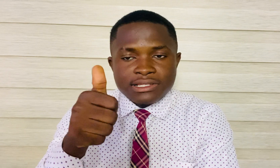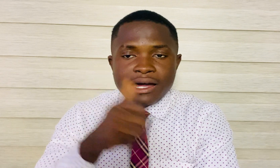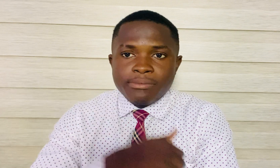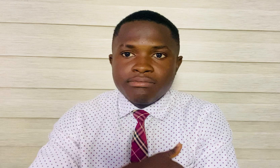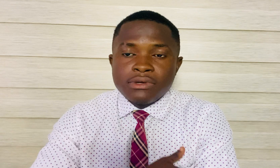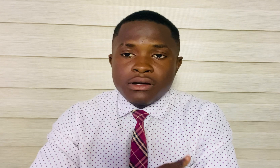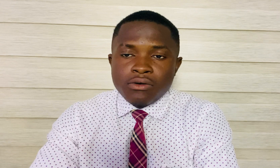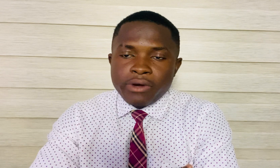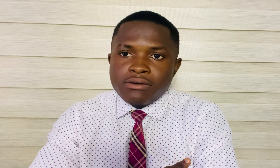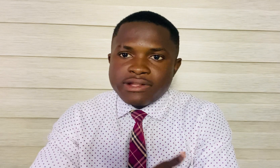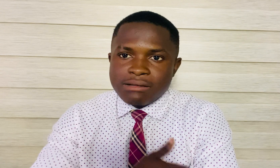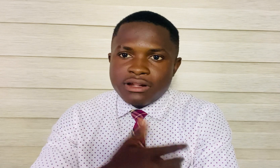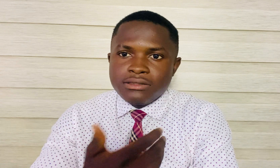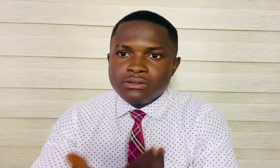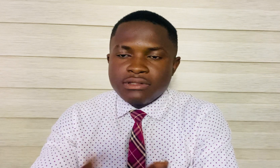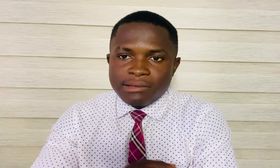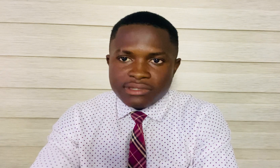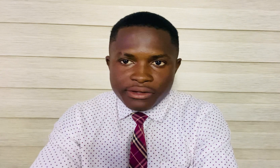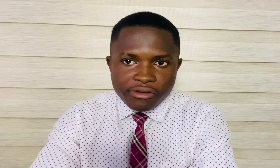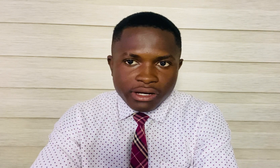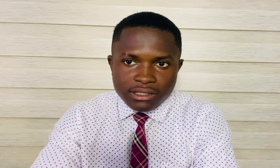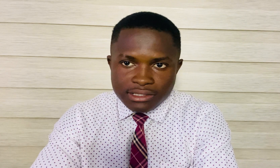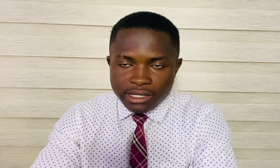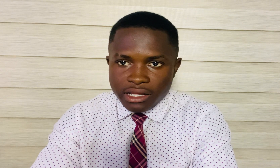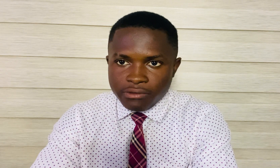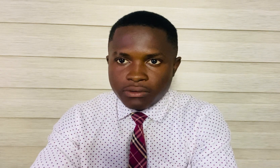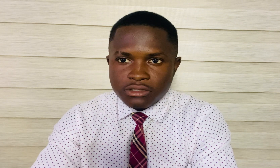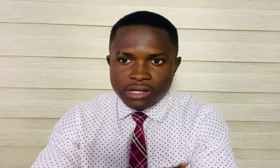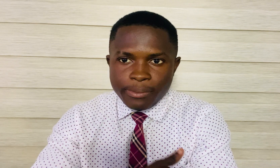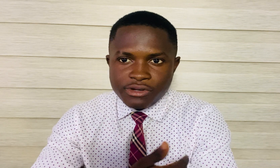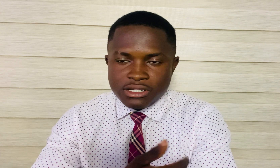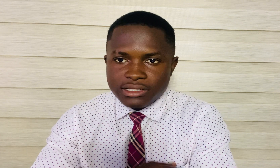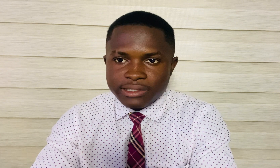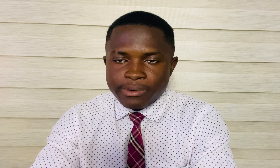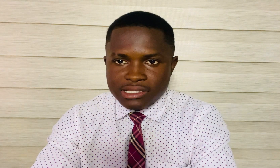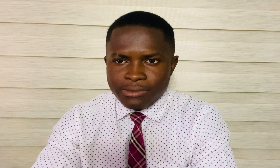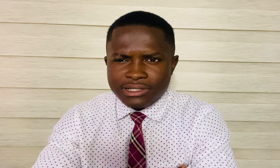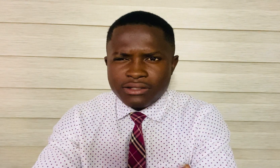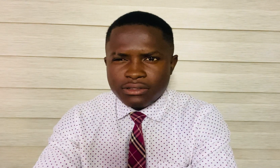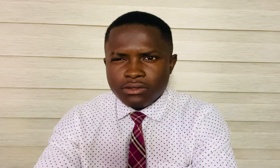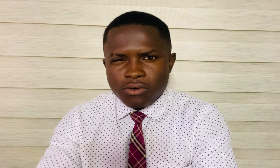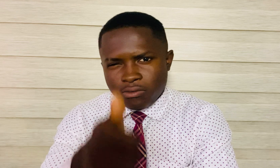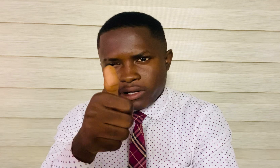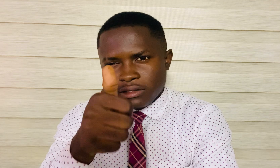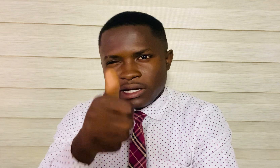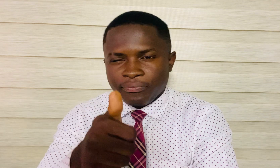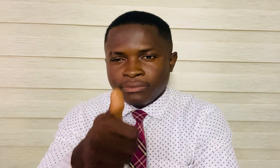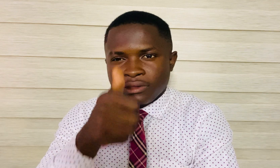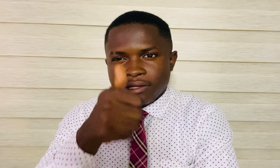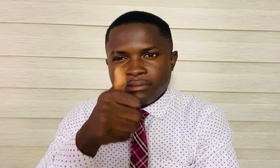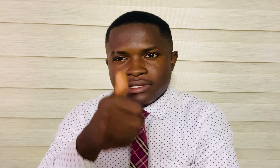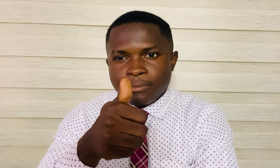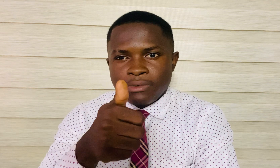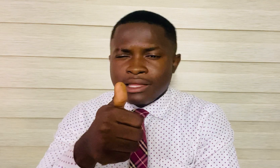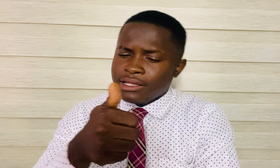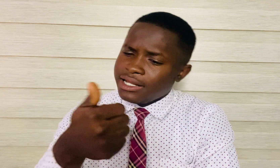up. Well, when somebody do something great and we want to appreciate the person, we tend to do, oh, well done. Thumbs up. Let's see,